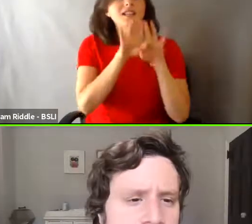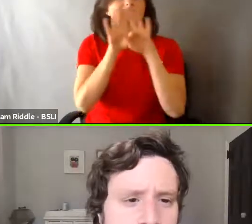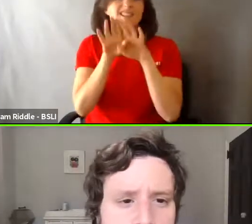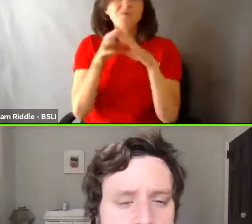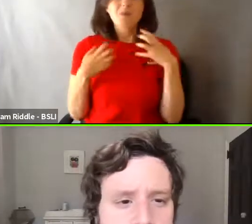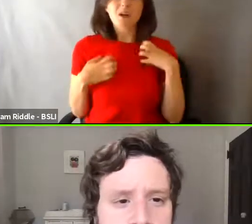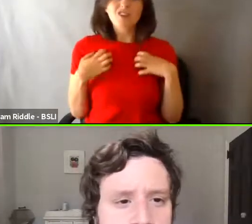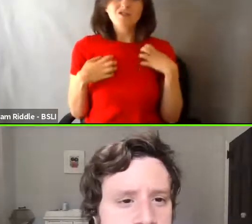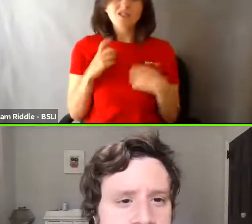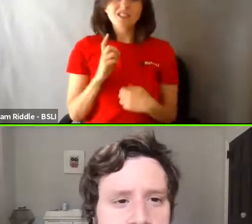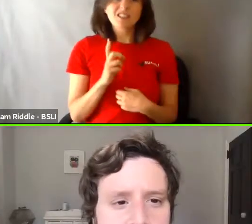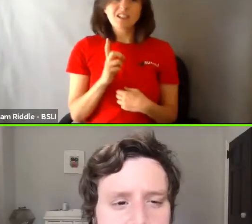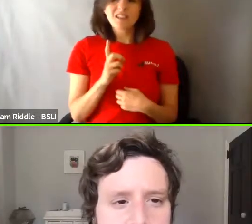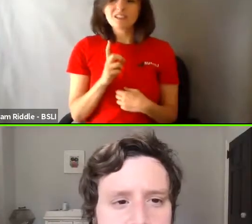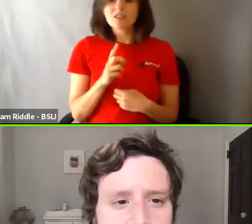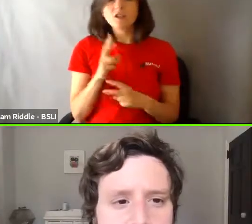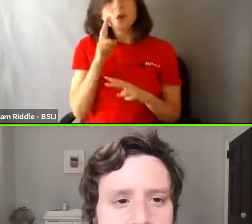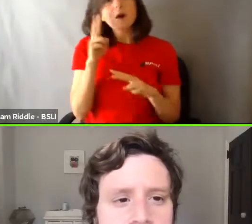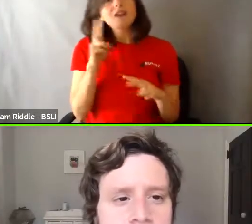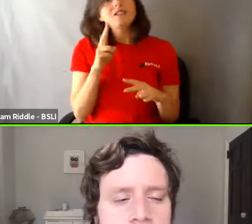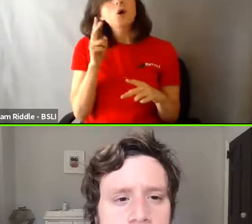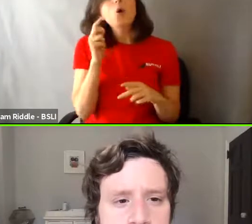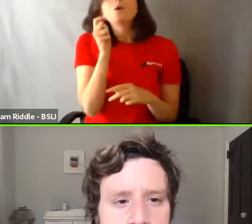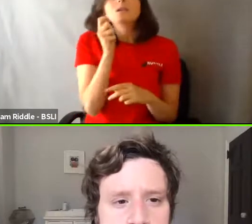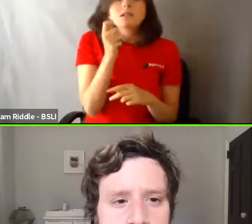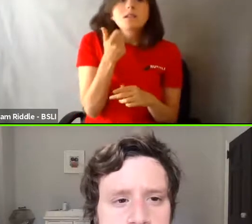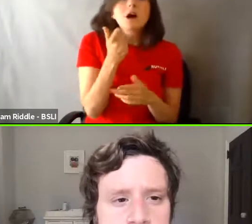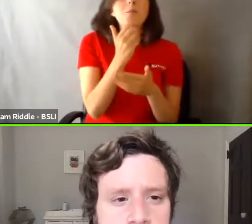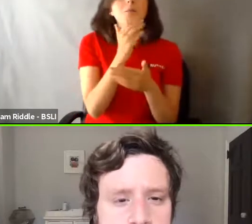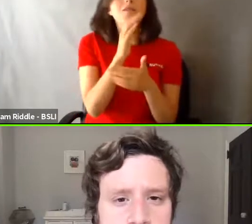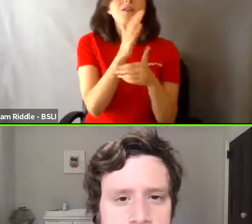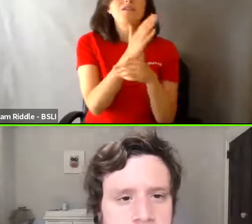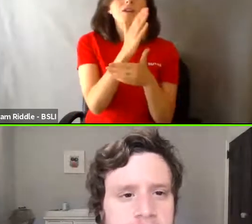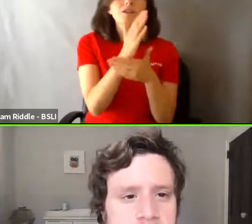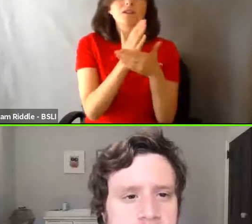this, and I watched some of the first half of